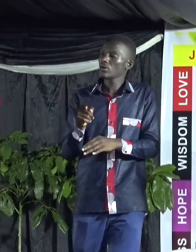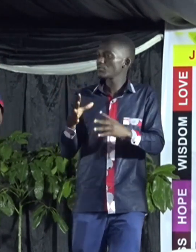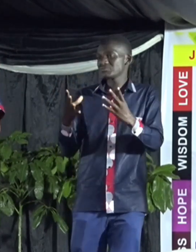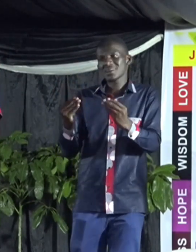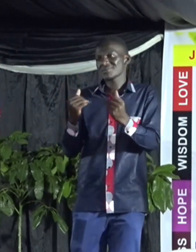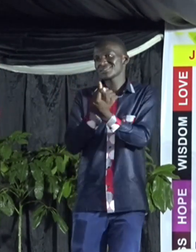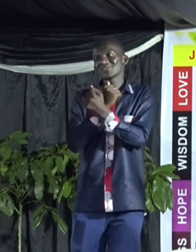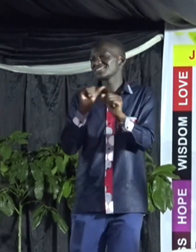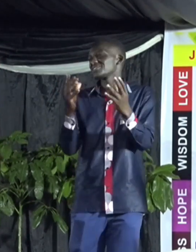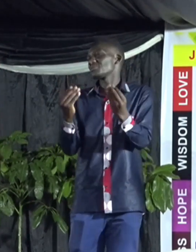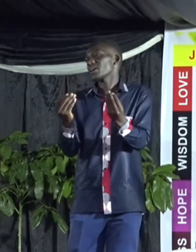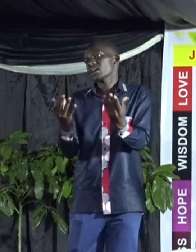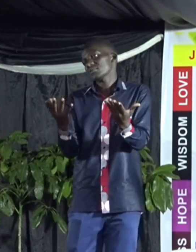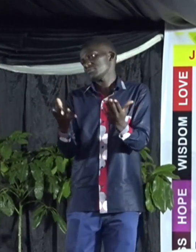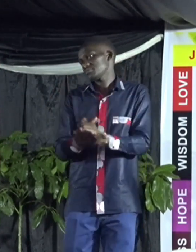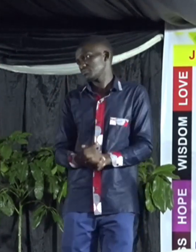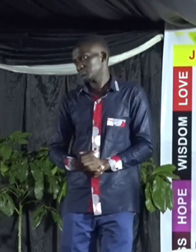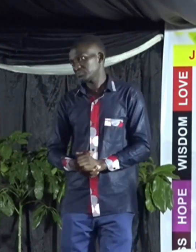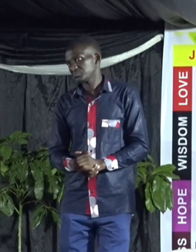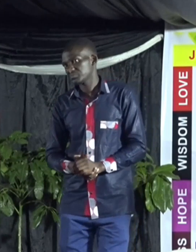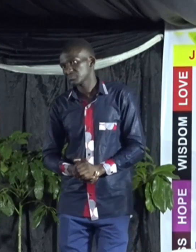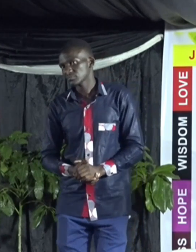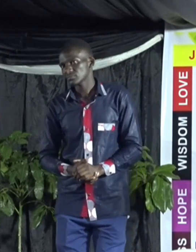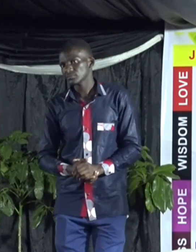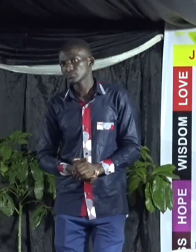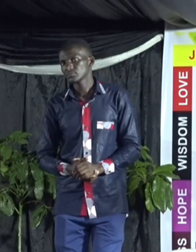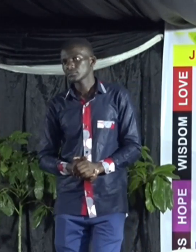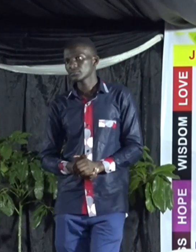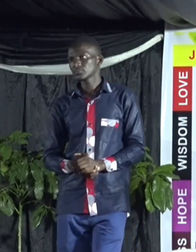bwanguwa, salvation becomes easy.